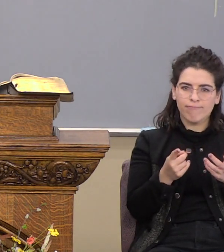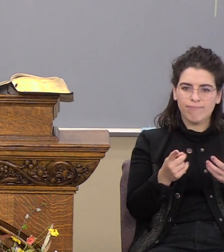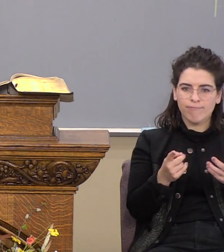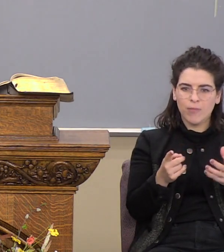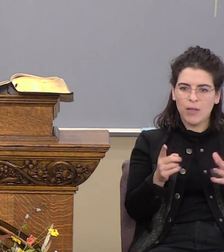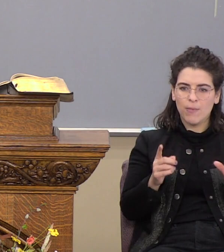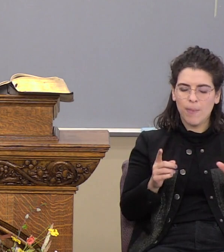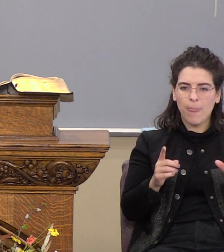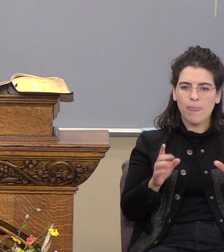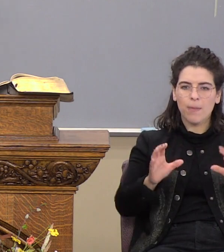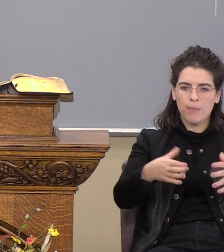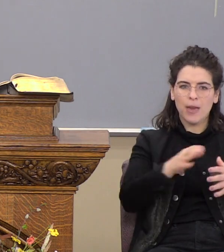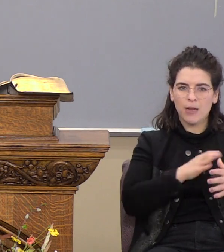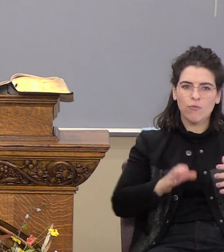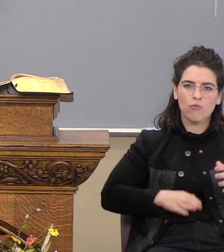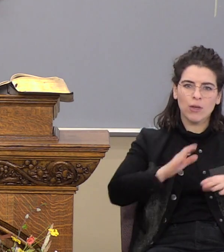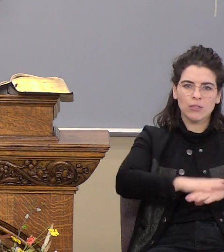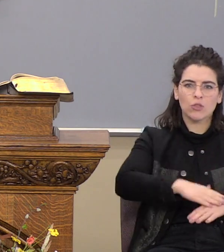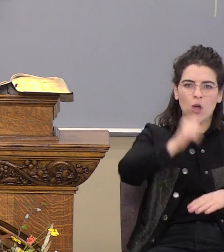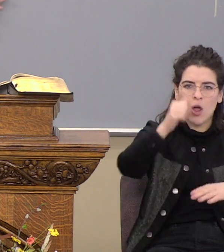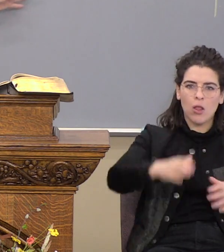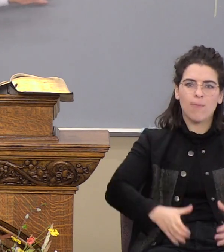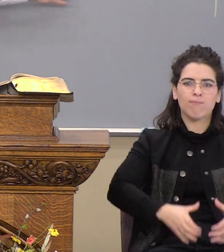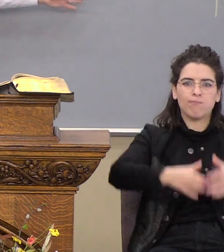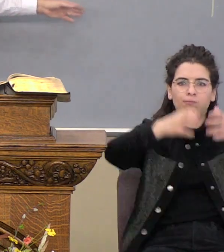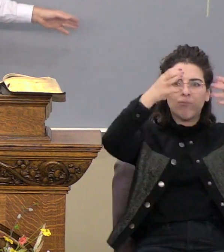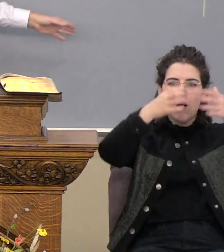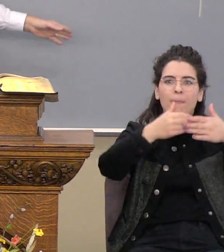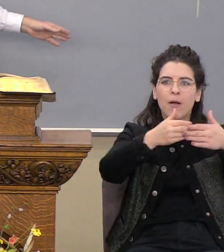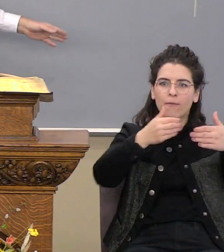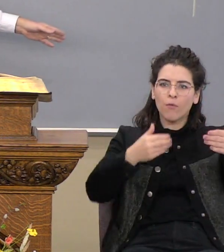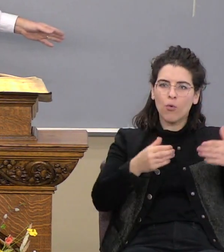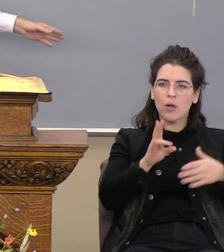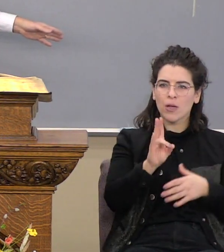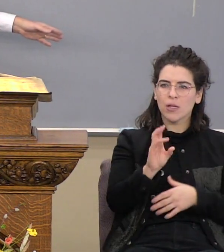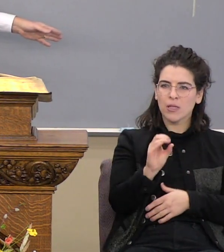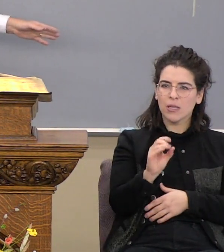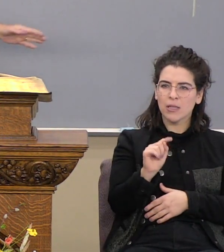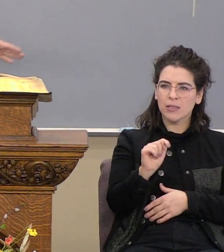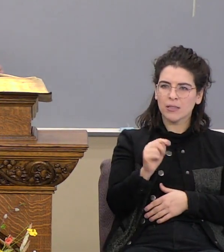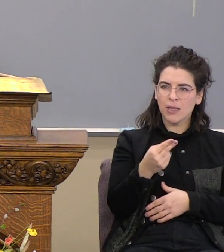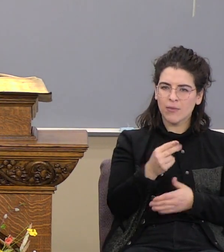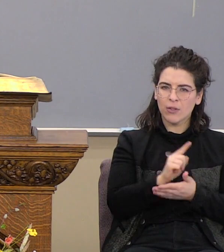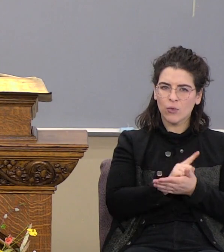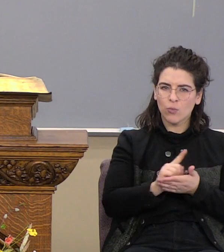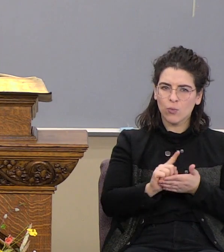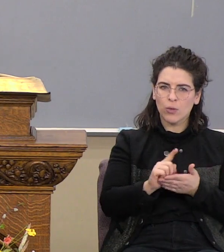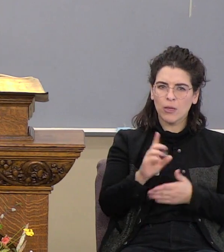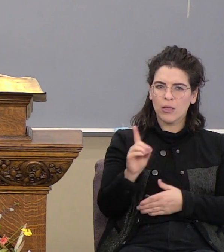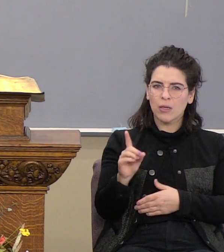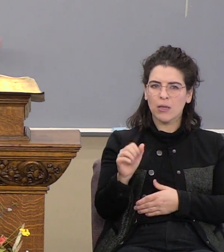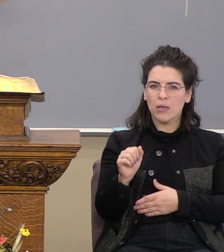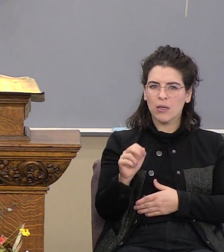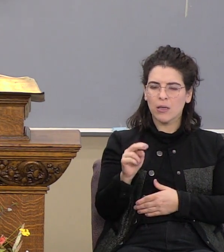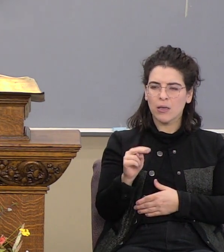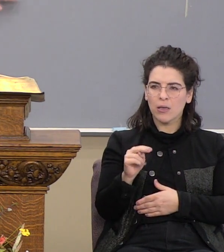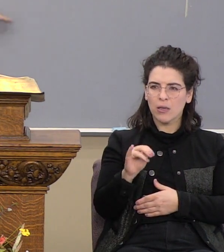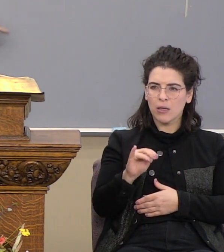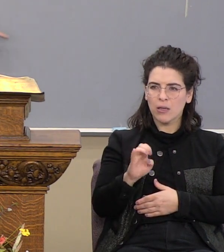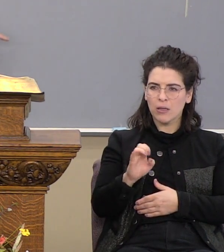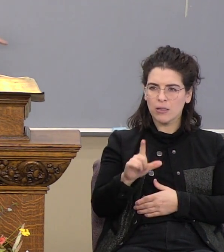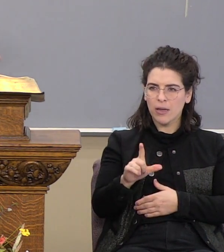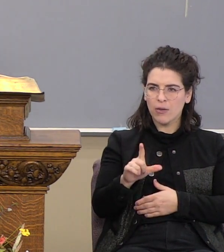the body of Christ, prior to the 70th week of Daniel, okay? We are delivered from